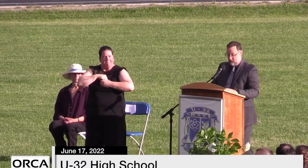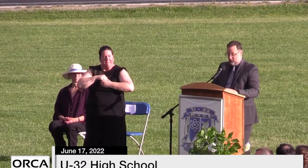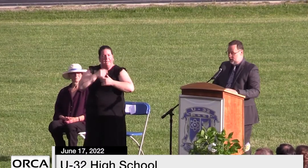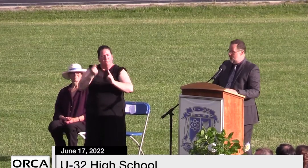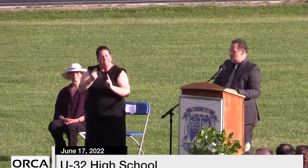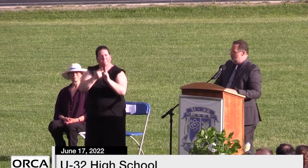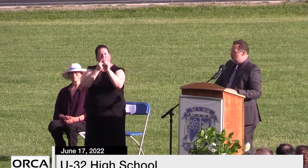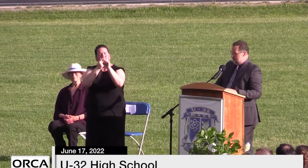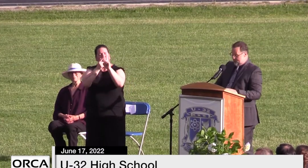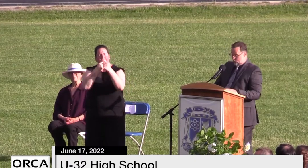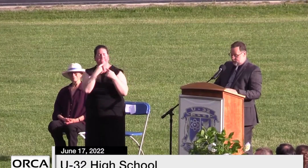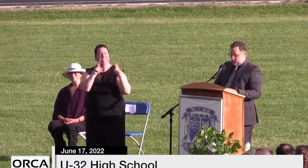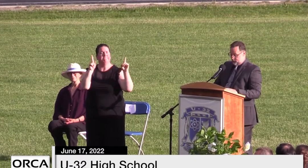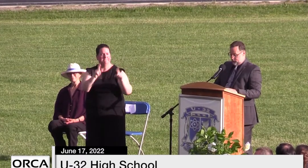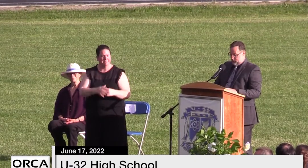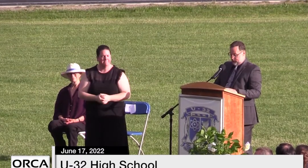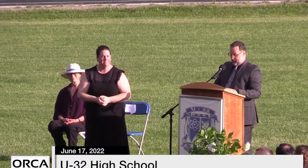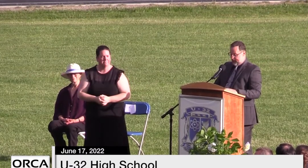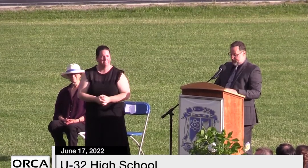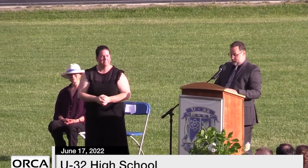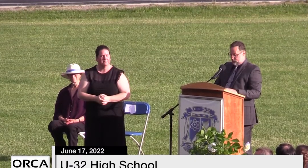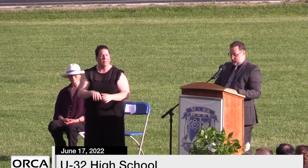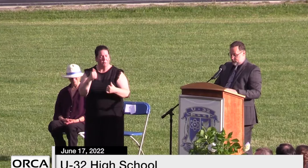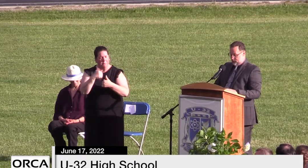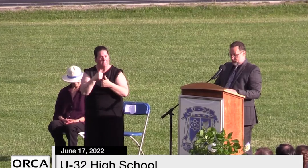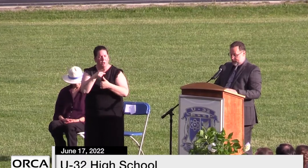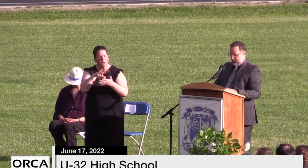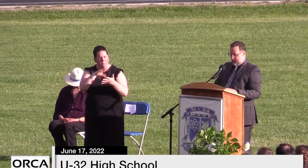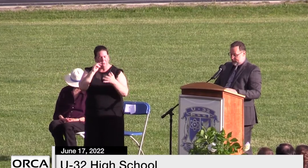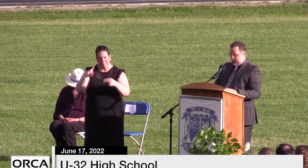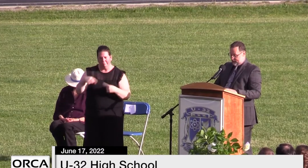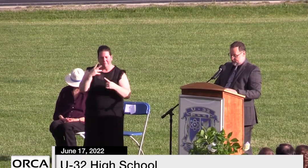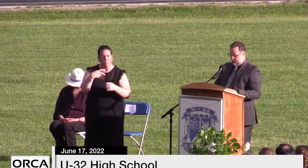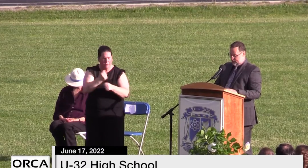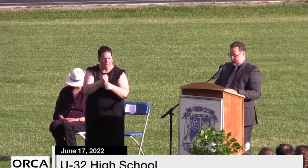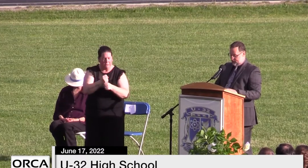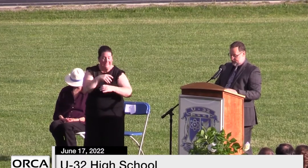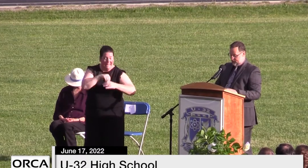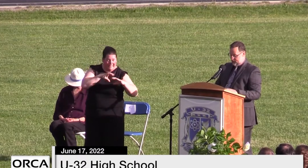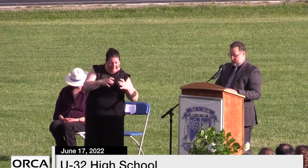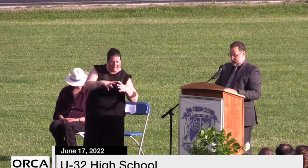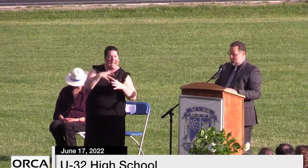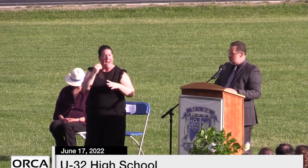excellence. Remember what you've learned during the last several years, both in and out of the classroom.